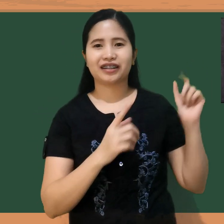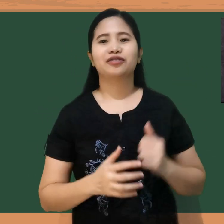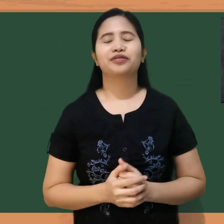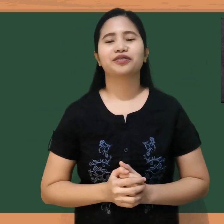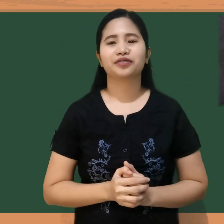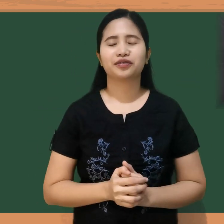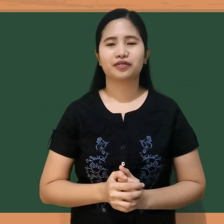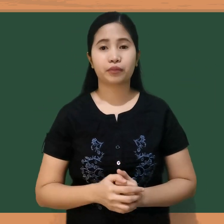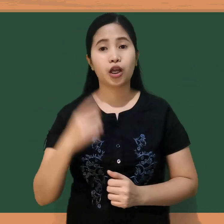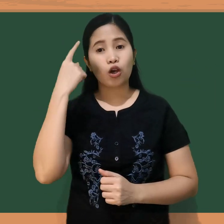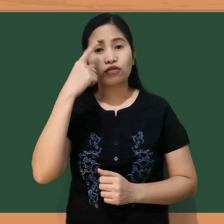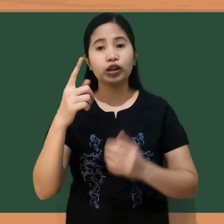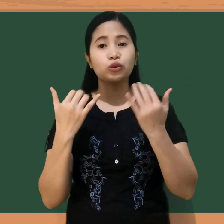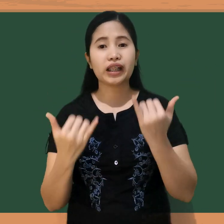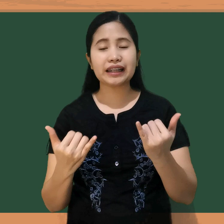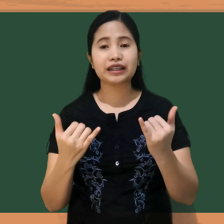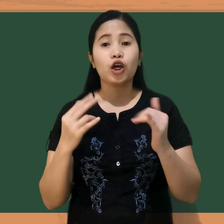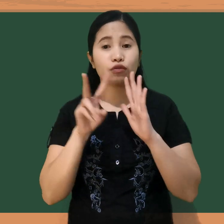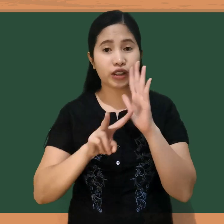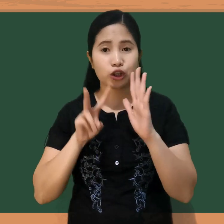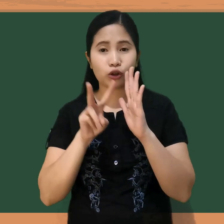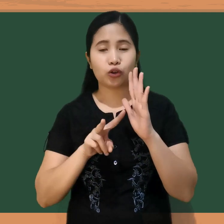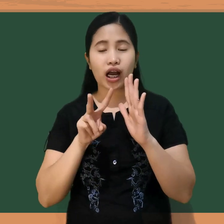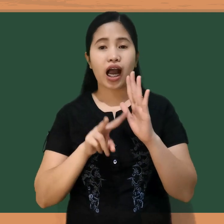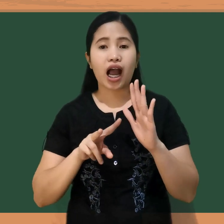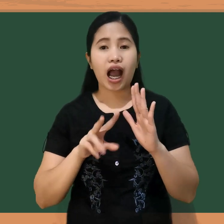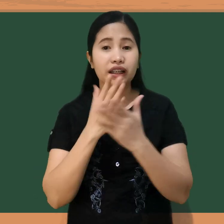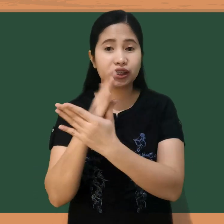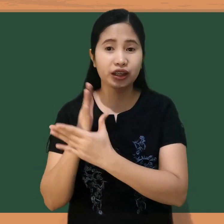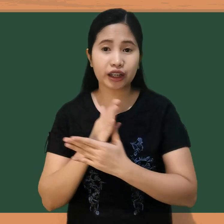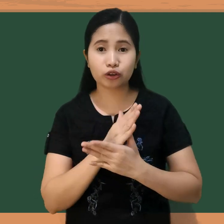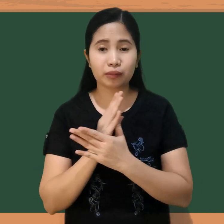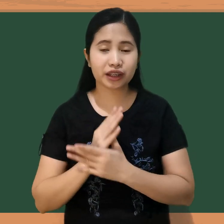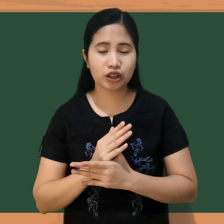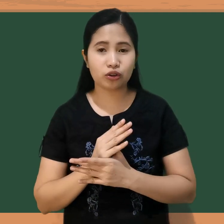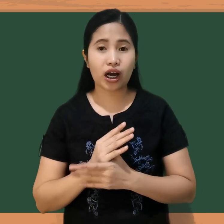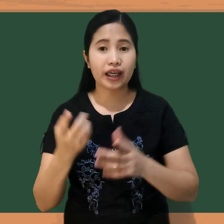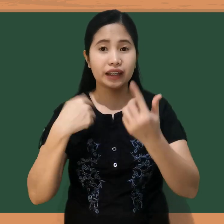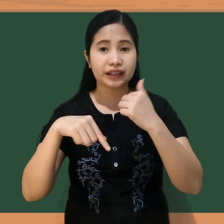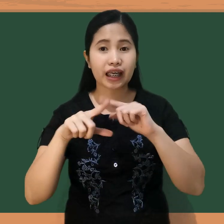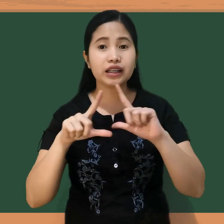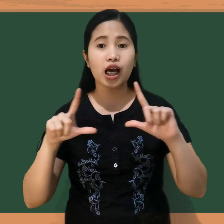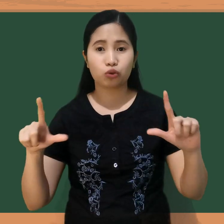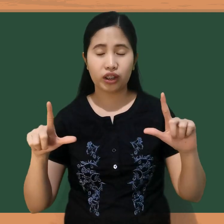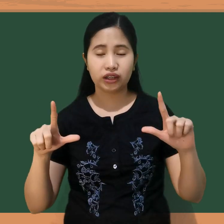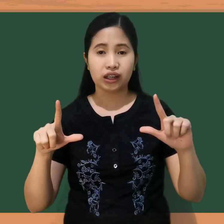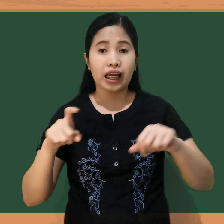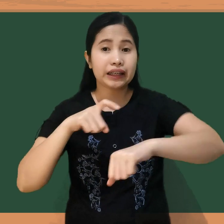Videos. For today's video, ang isi-share ko naman sa inyo ay ang sign language